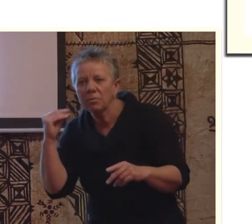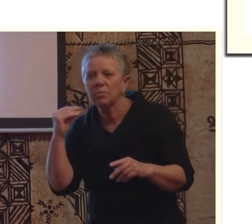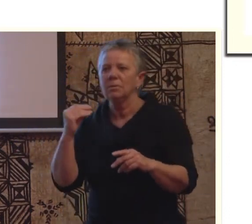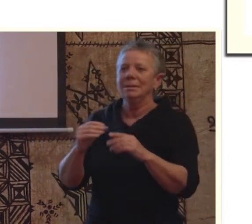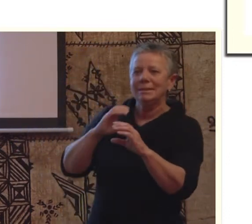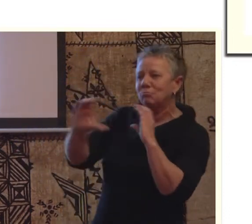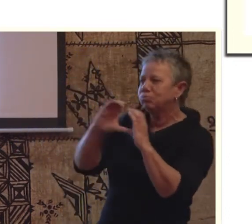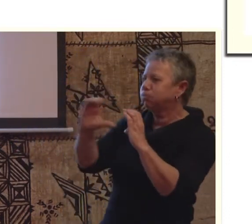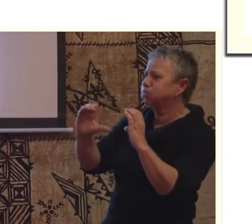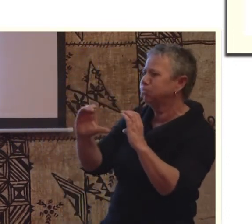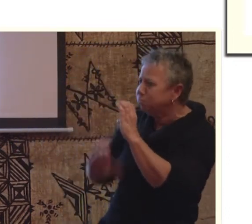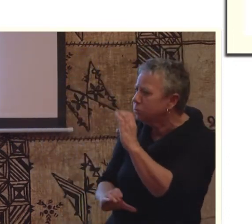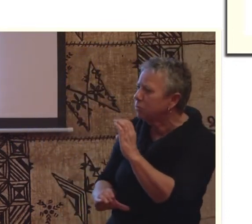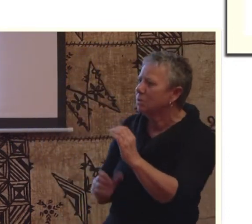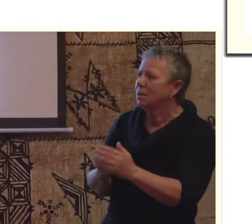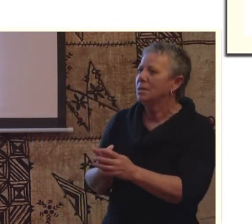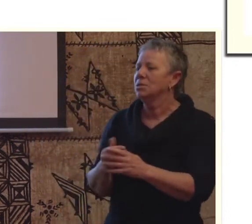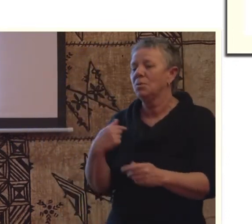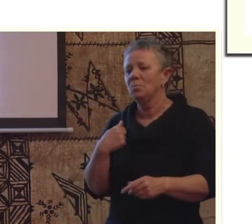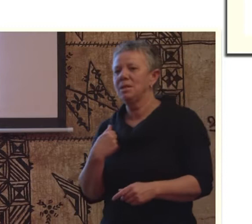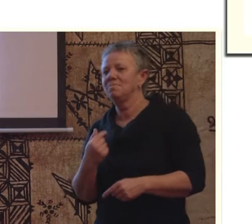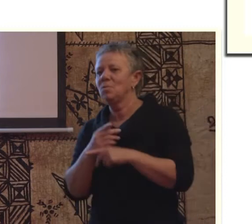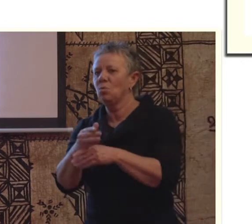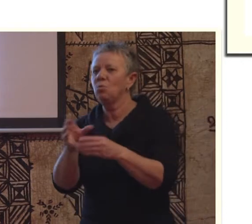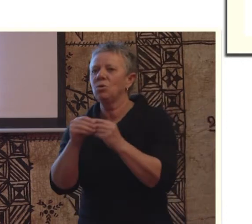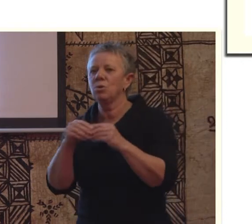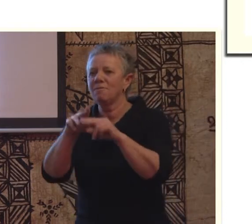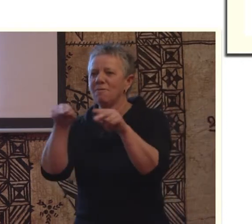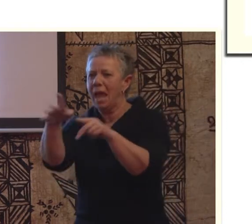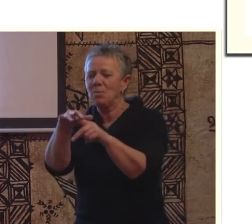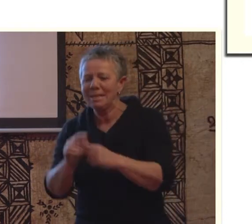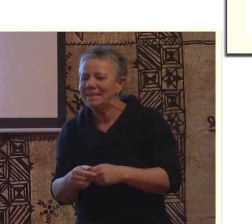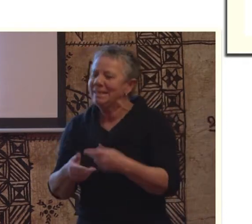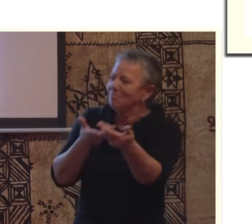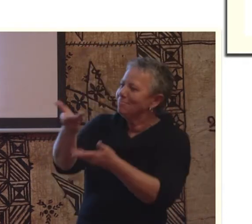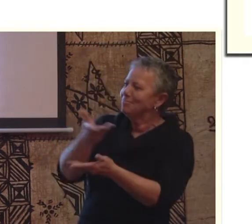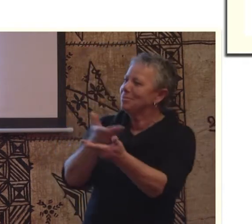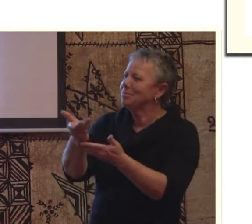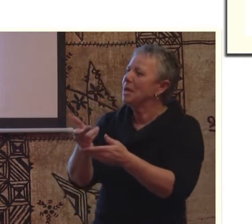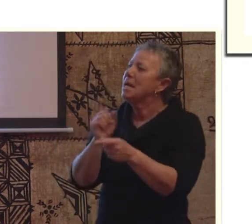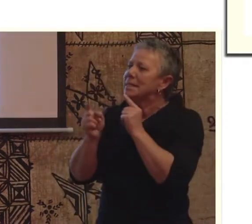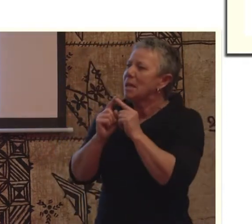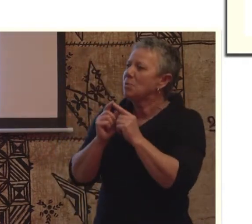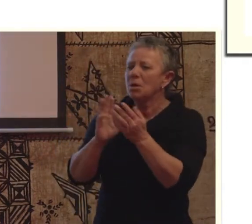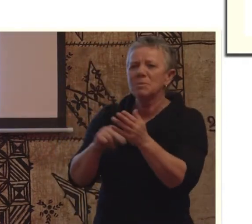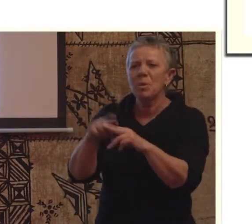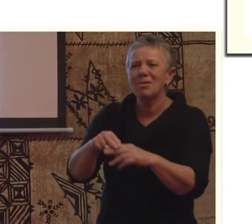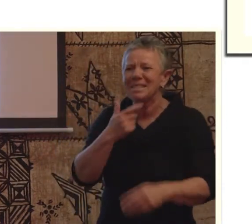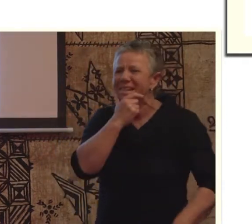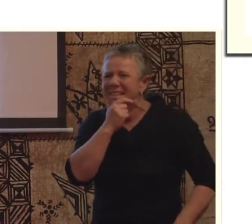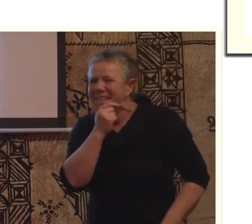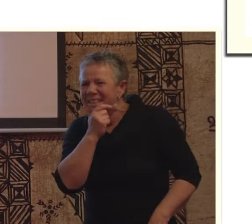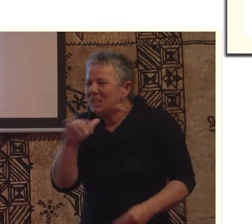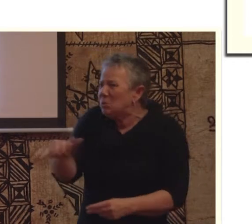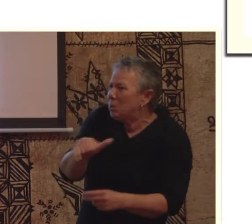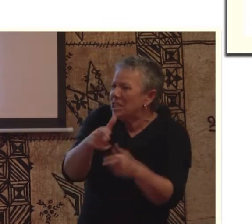lot of discussions about what the right languages to be using with their children are, and I see a lot of the challenges for